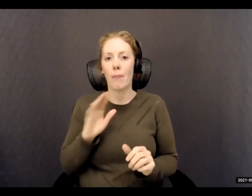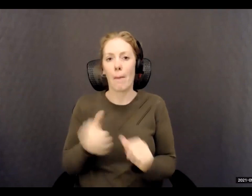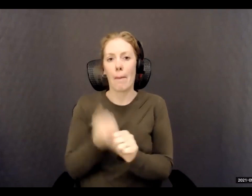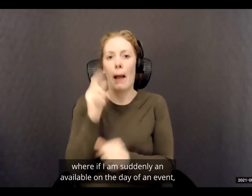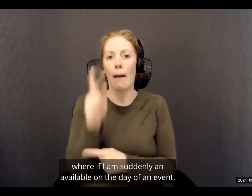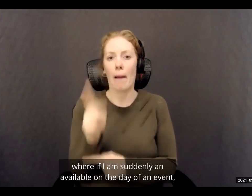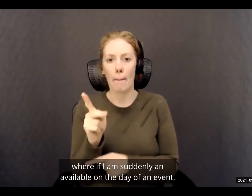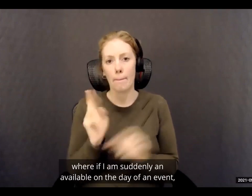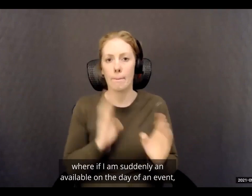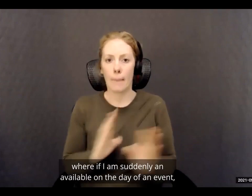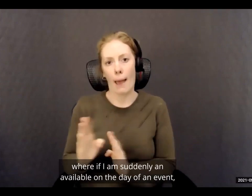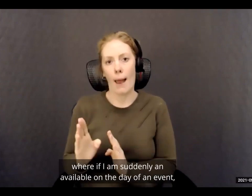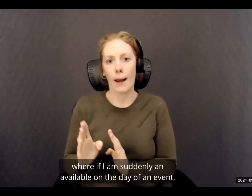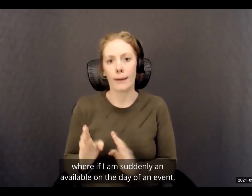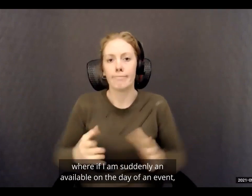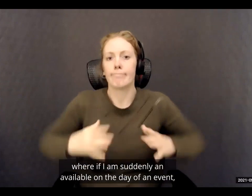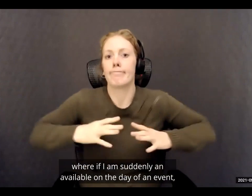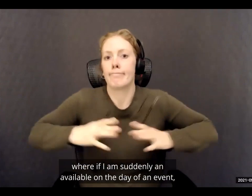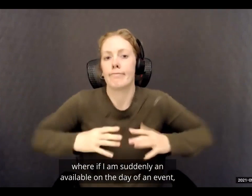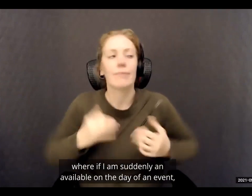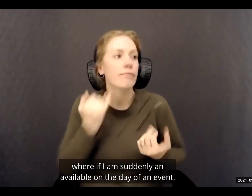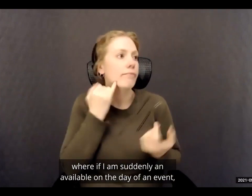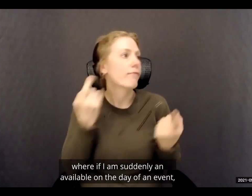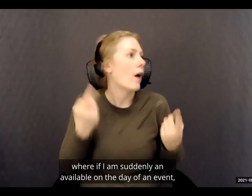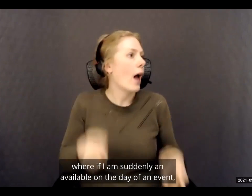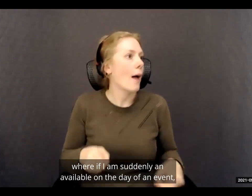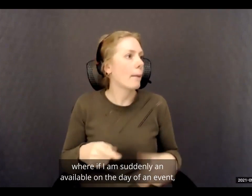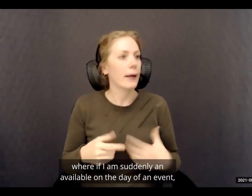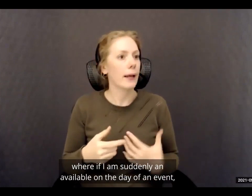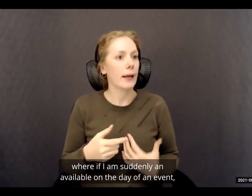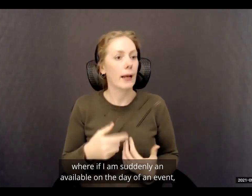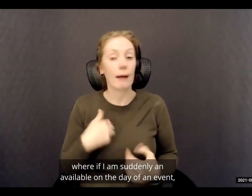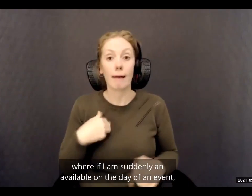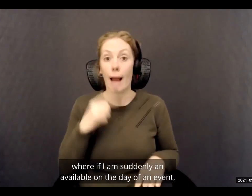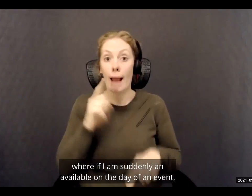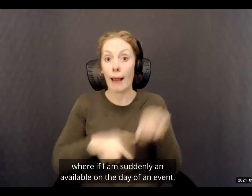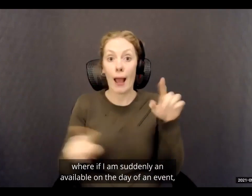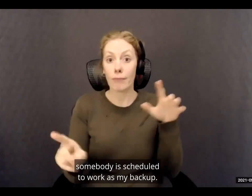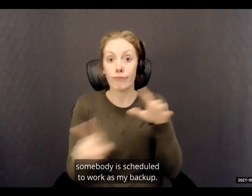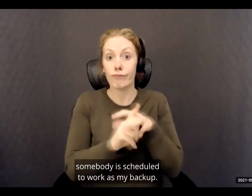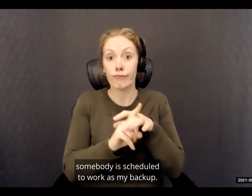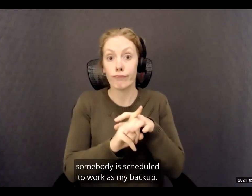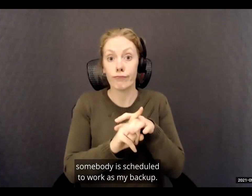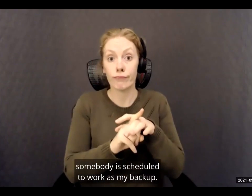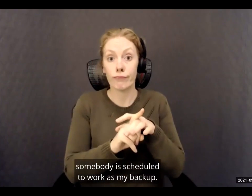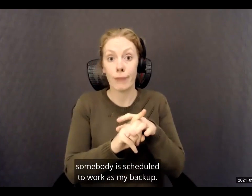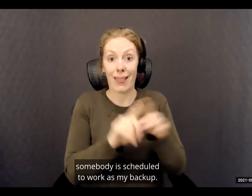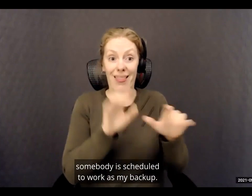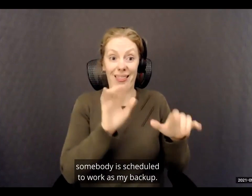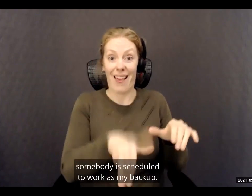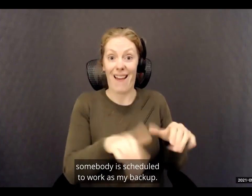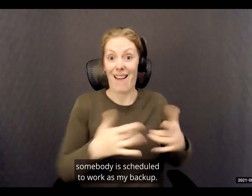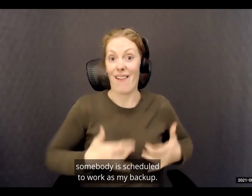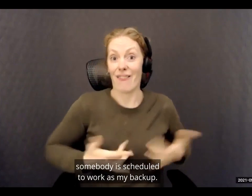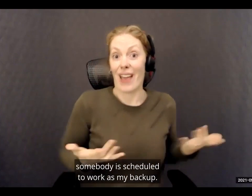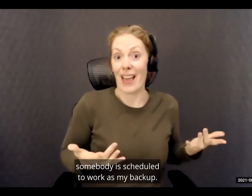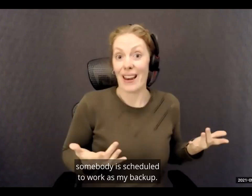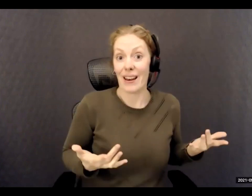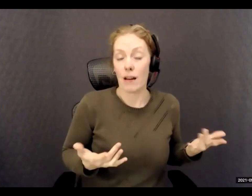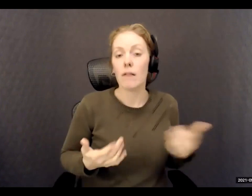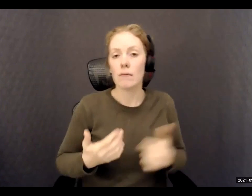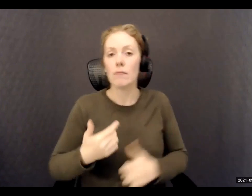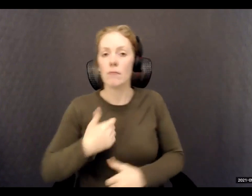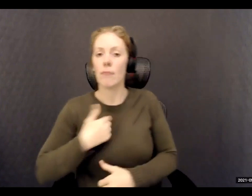strategy, where if I am suddenly unavailable on the day of an event, somebody is scheduled to work as my